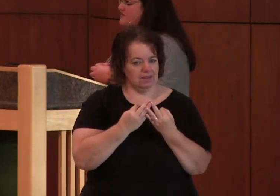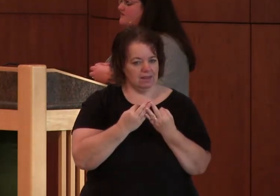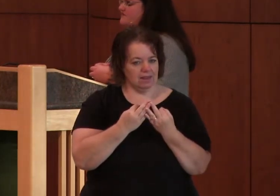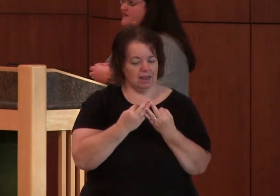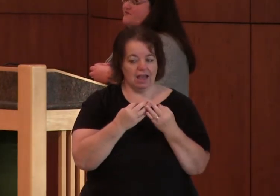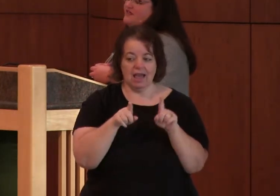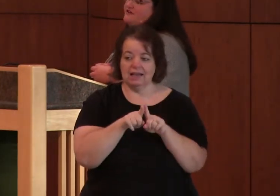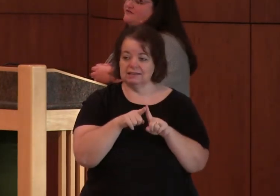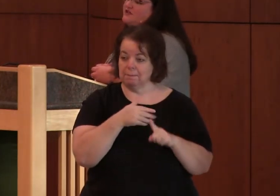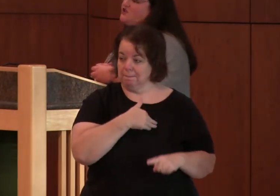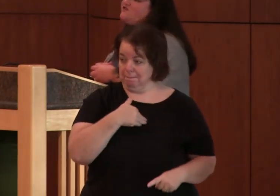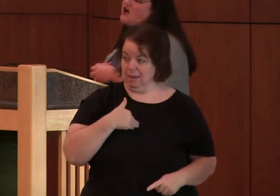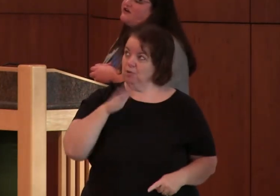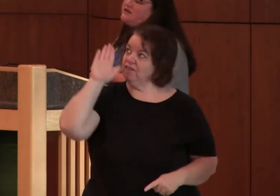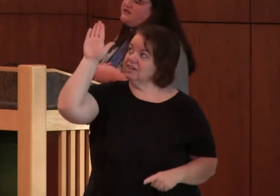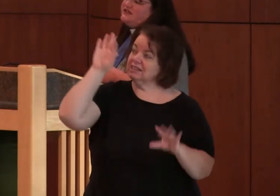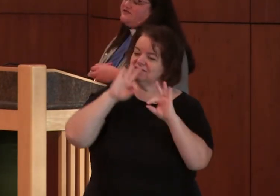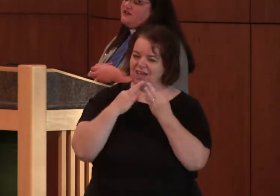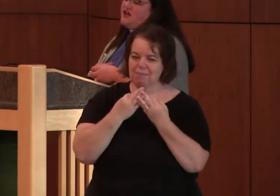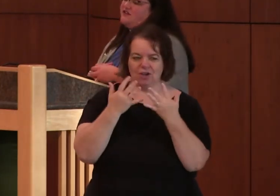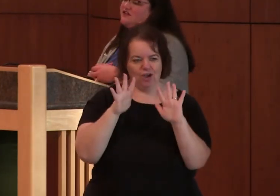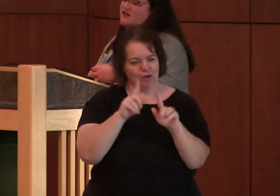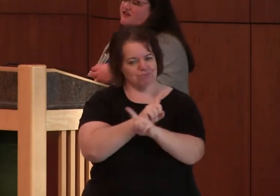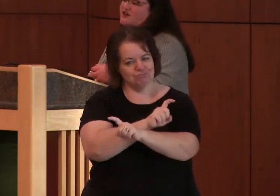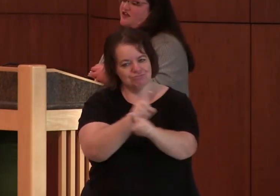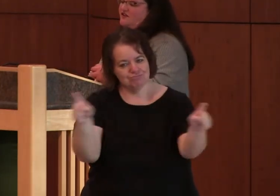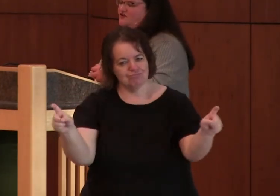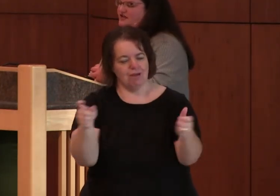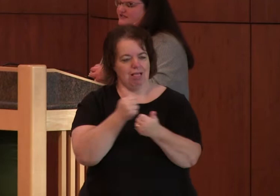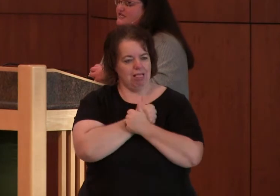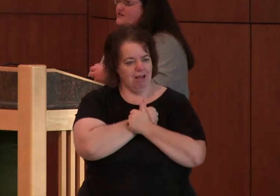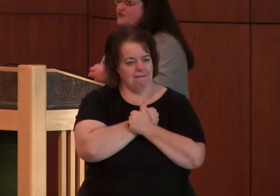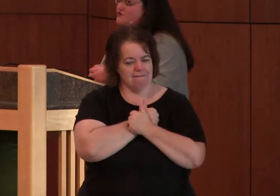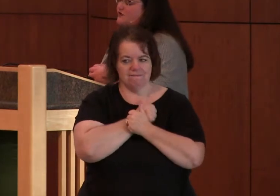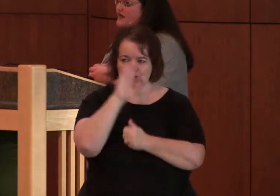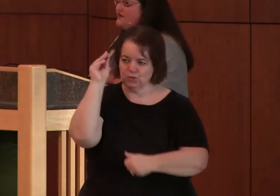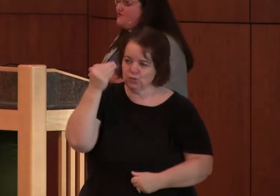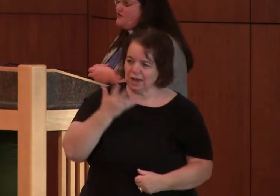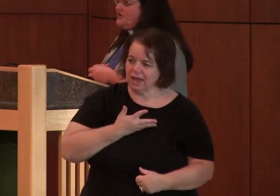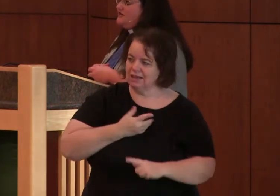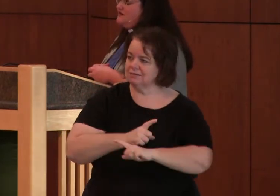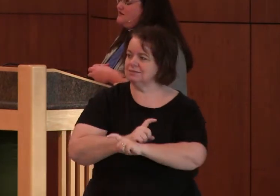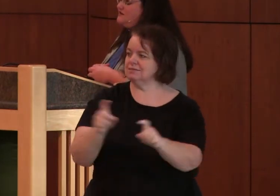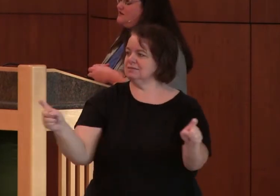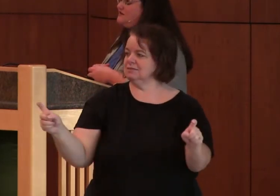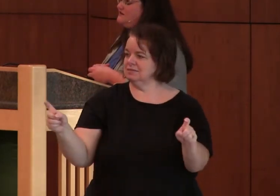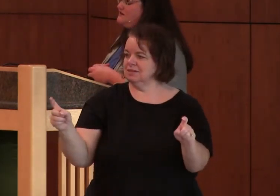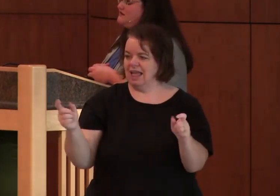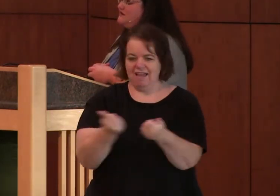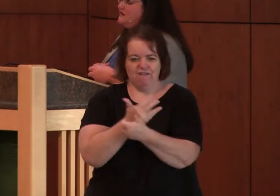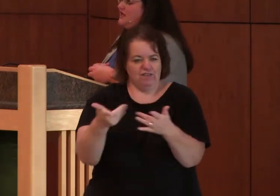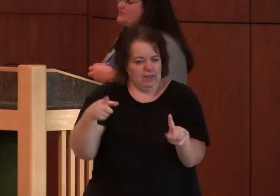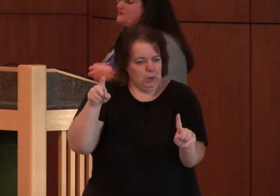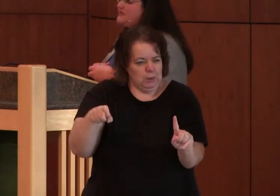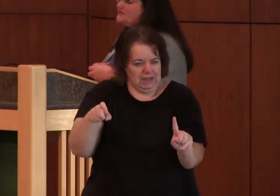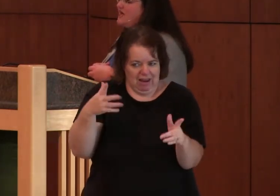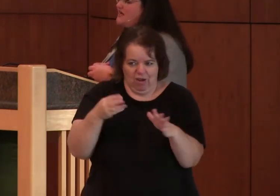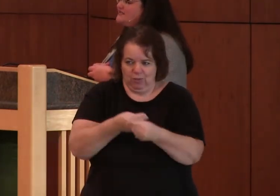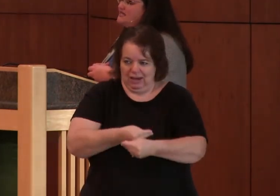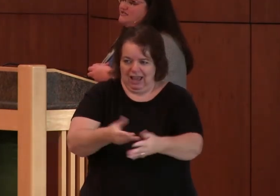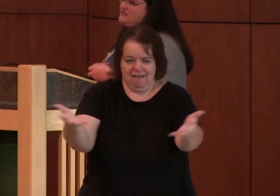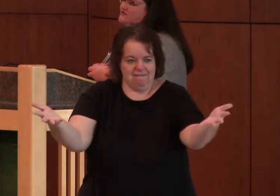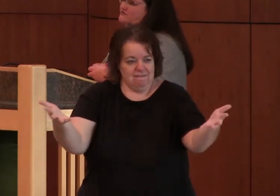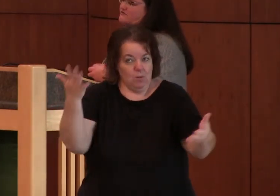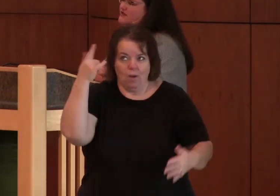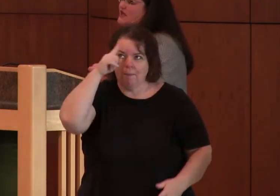And as a member of the family, you've already been given all the love and all the grace that you would ever need. And it's because